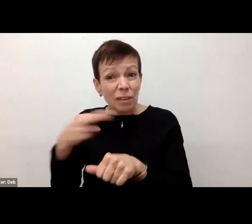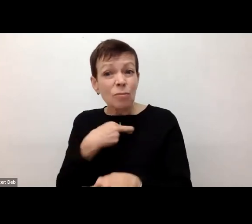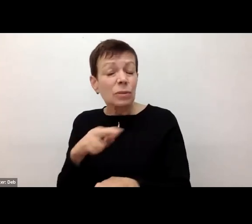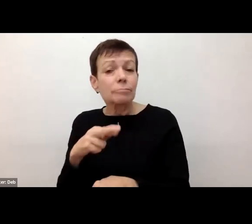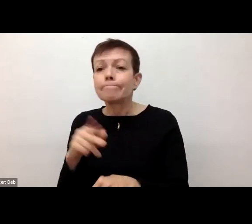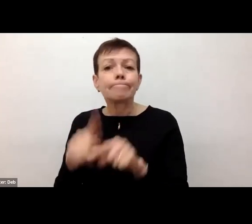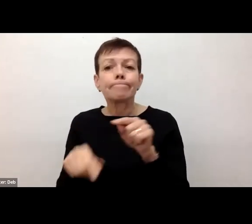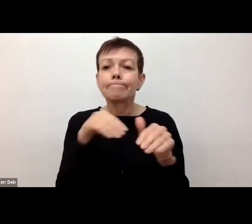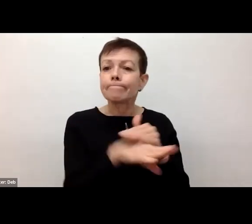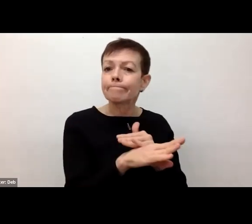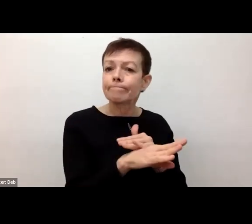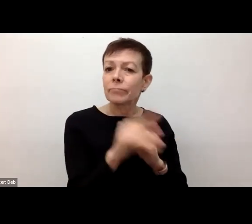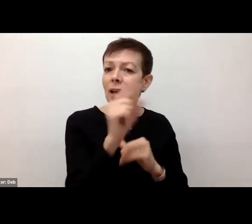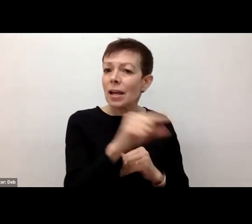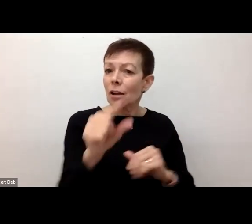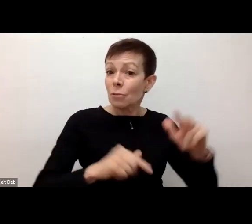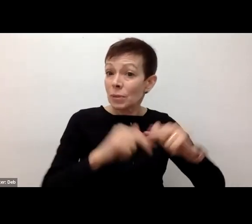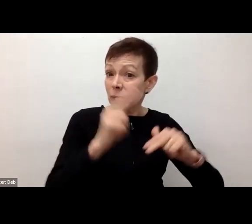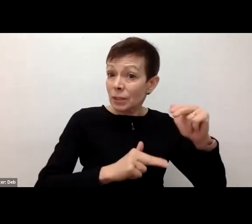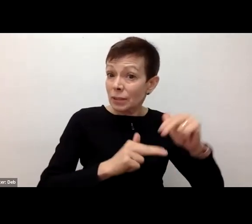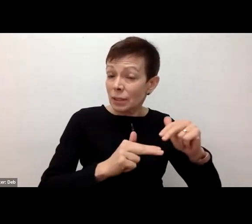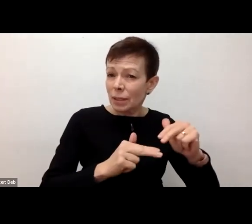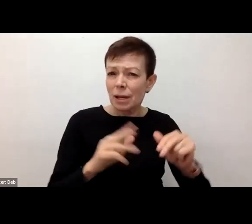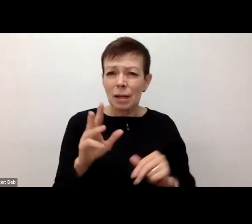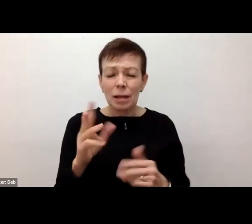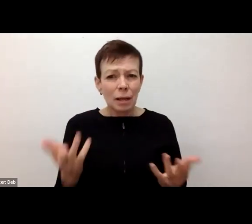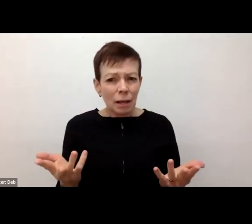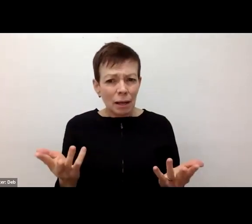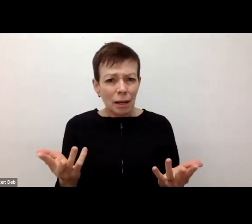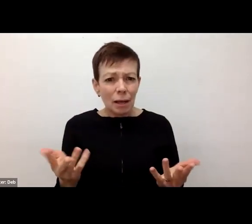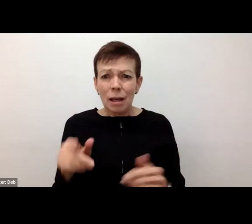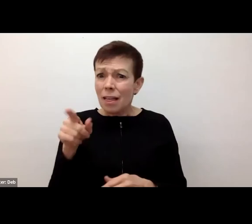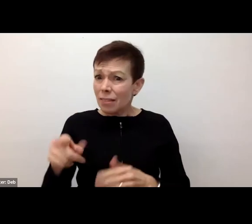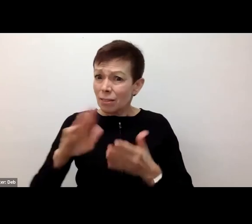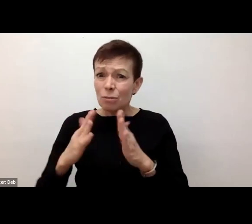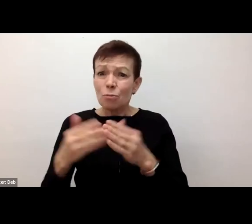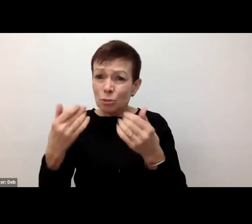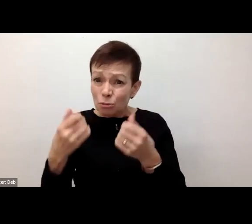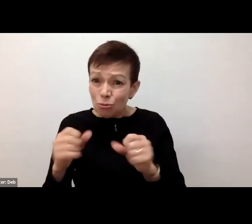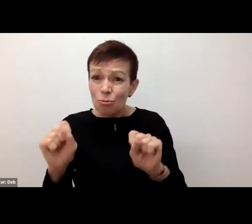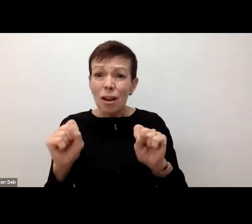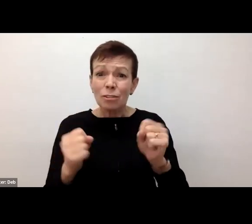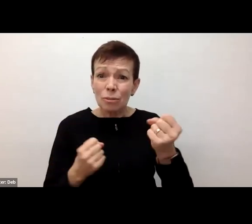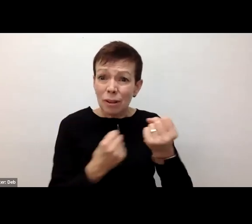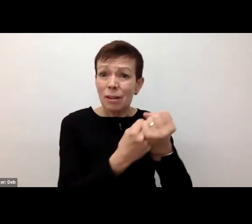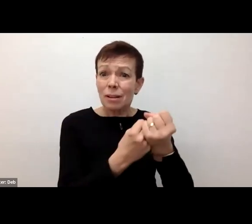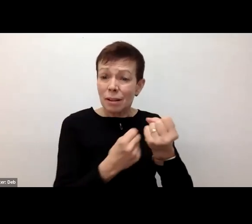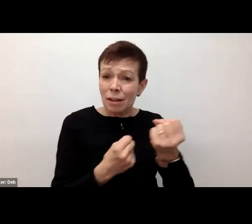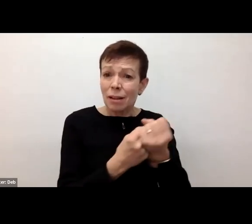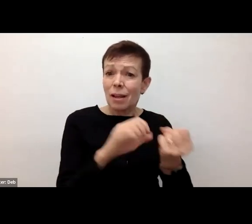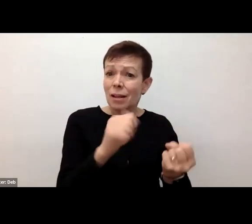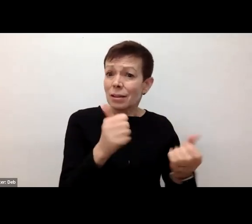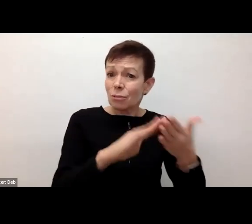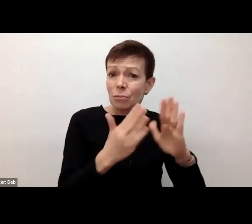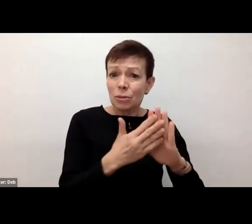And they were willing, the Sikh community was willing to go forward with that and to do the best they could at what has resulted in to be being a great